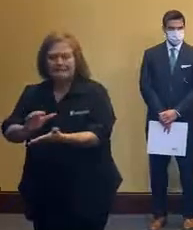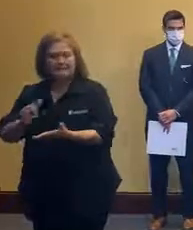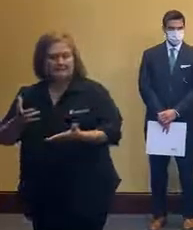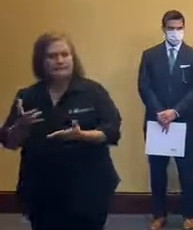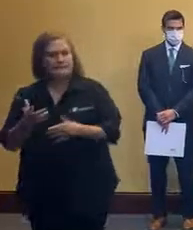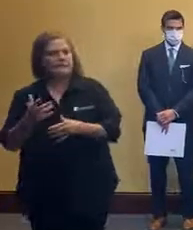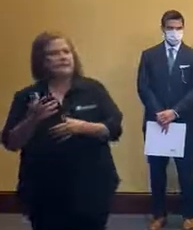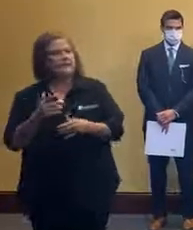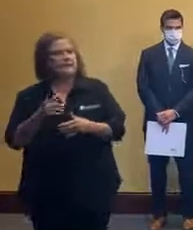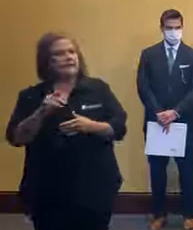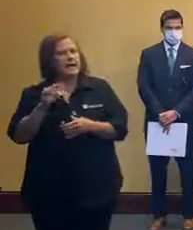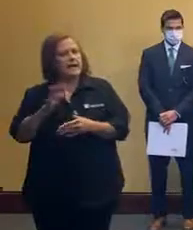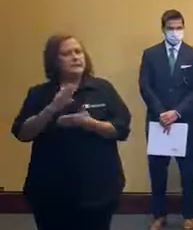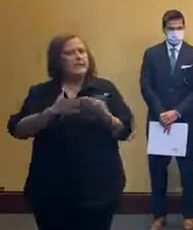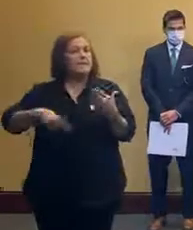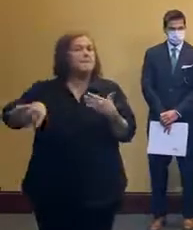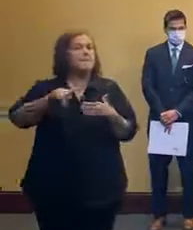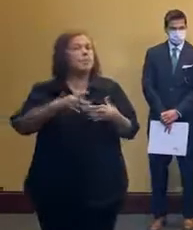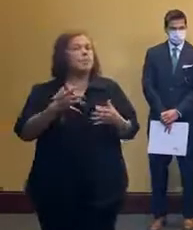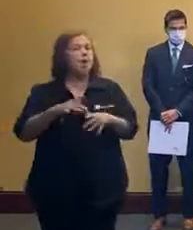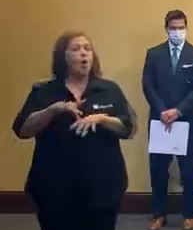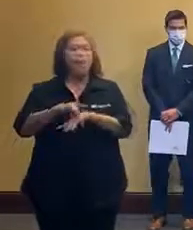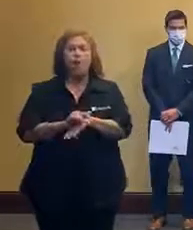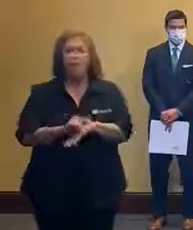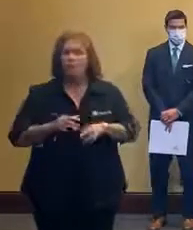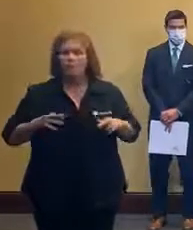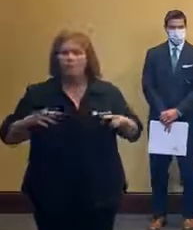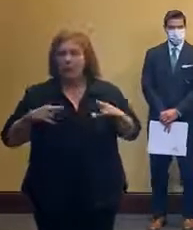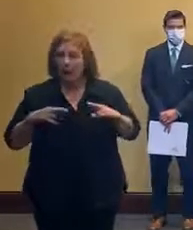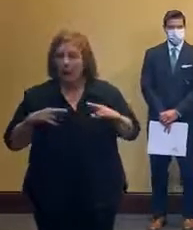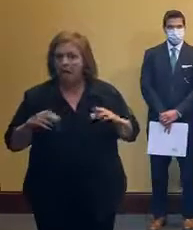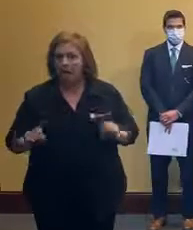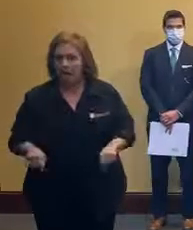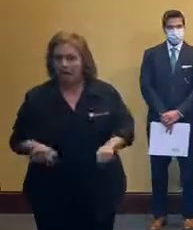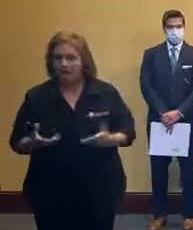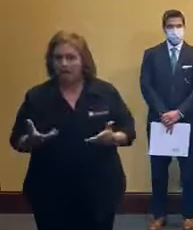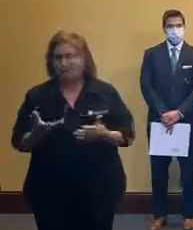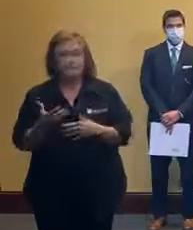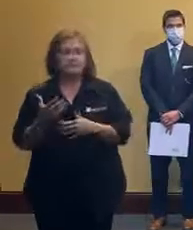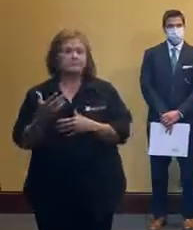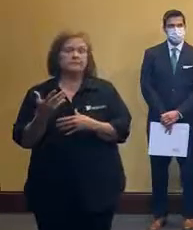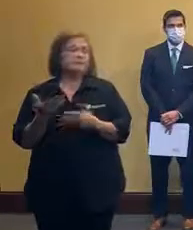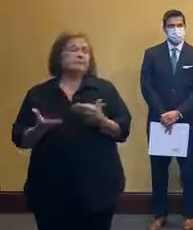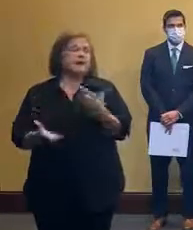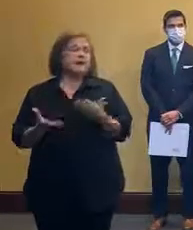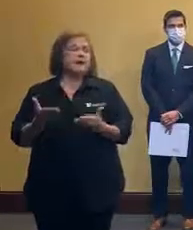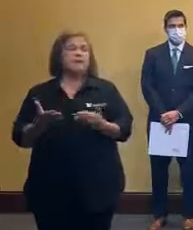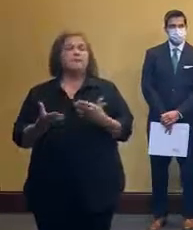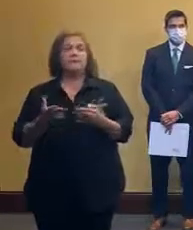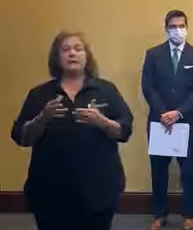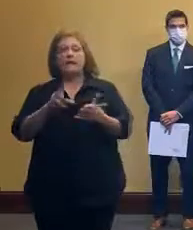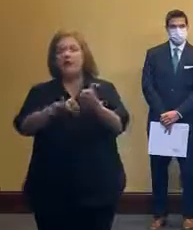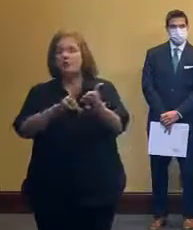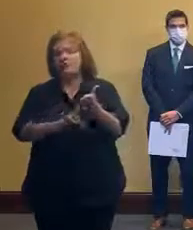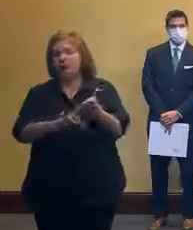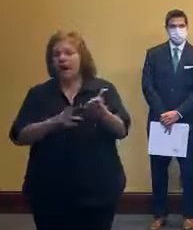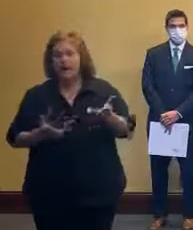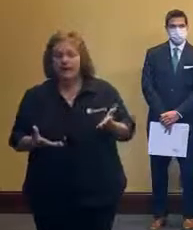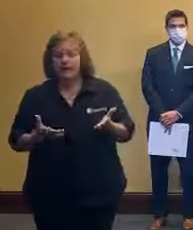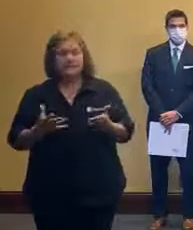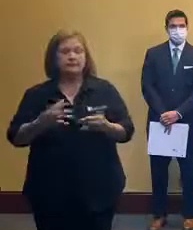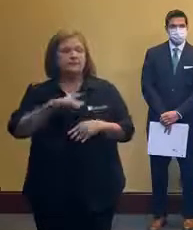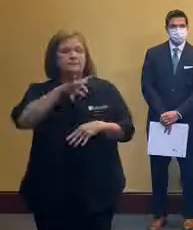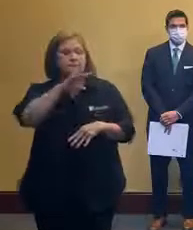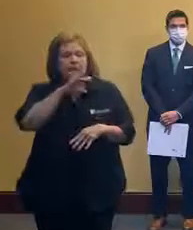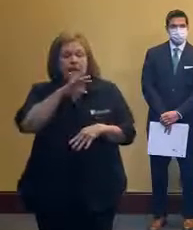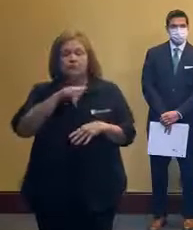incentive for early retirement is something that is on the table. Even as it relates to various contracts, even where